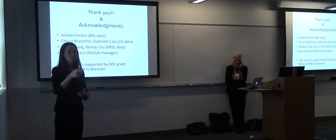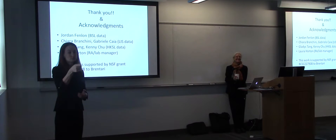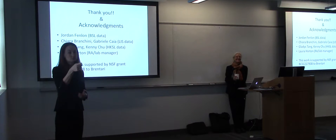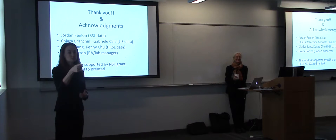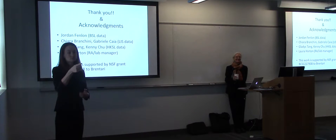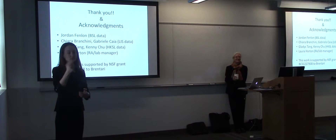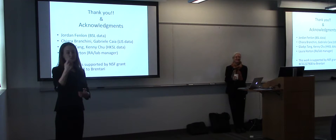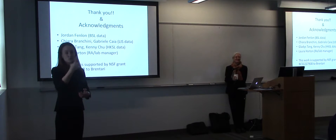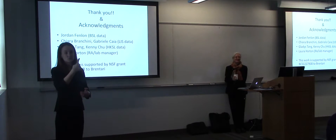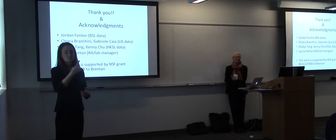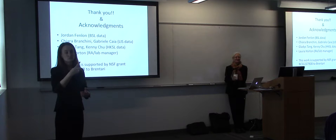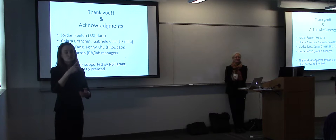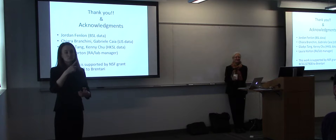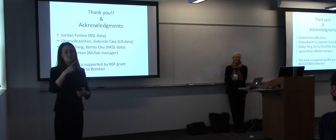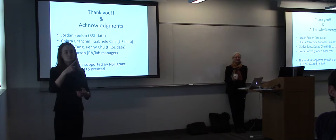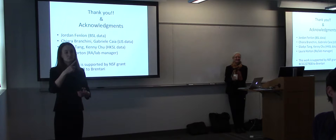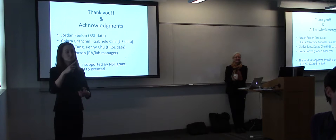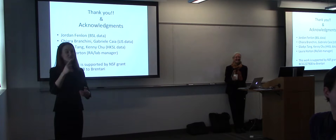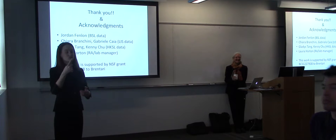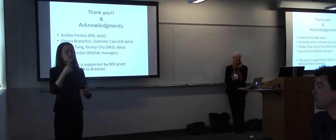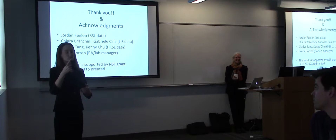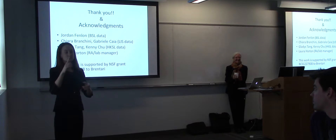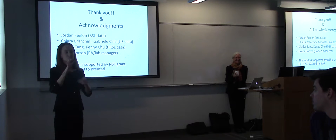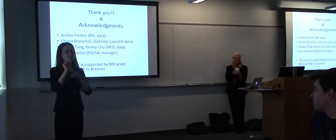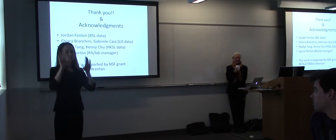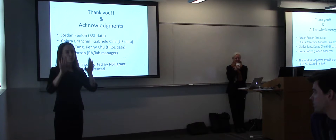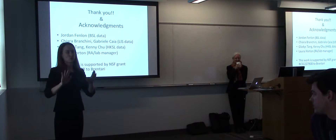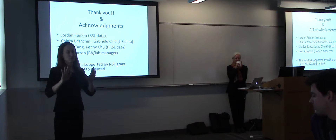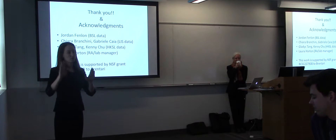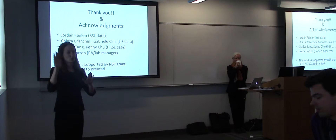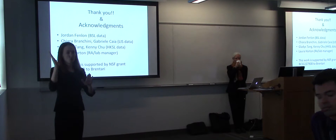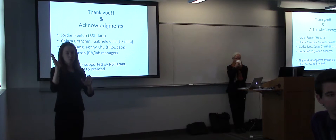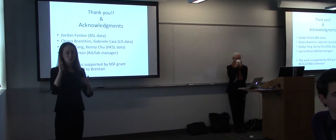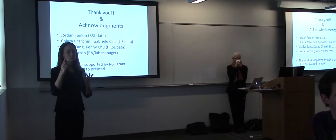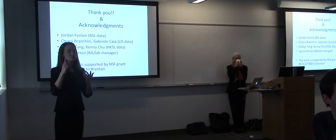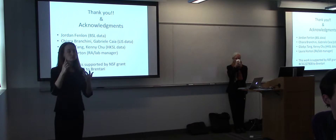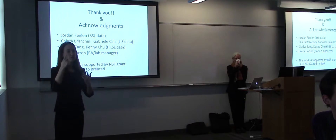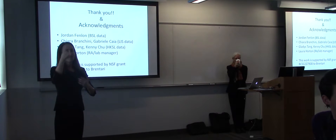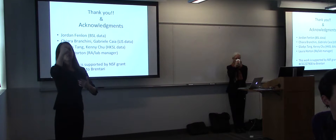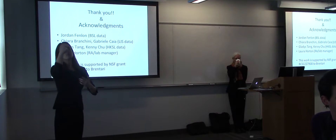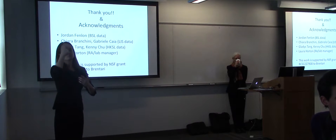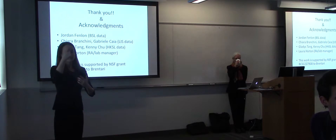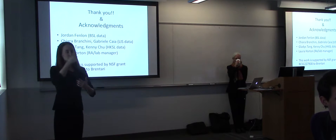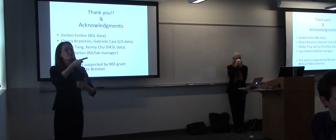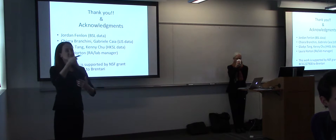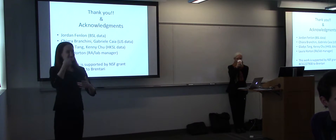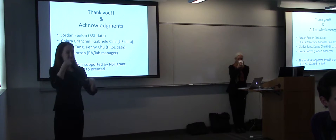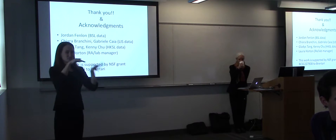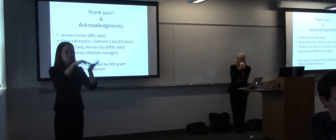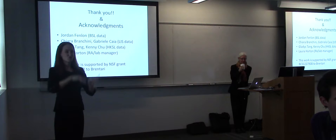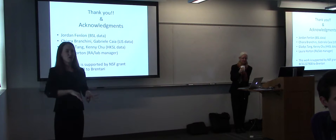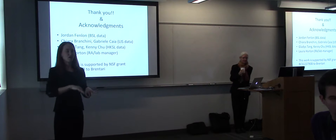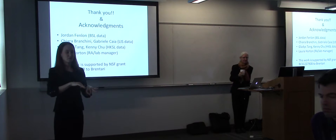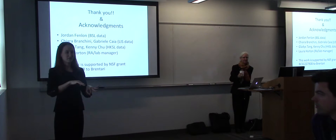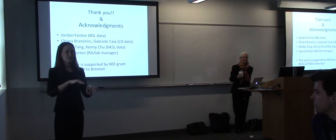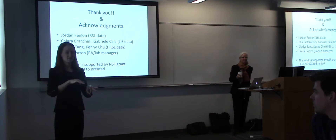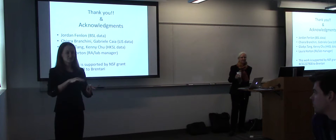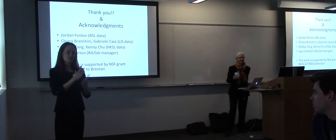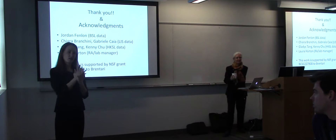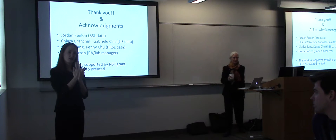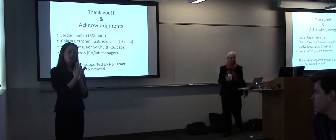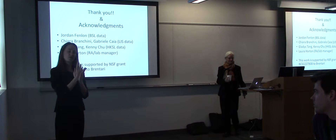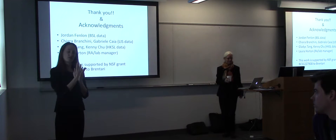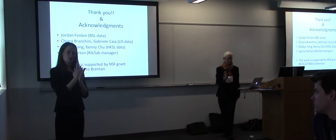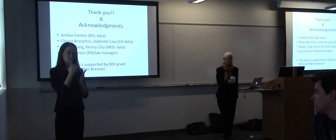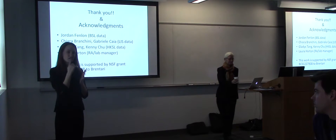Can I ask a question? First, it was fantastic. I thought as you were describing it, would it be valuable